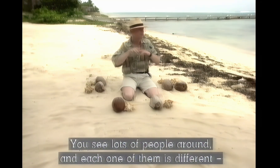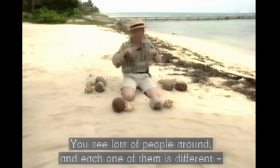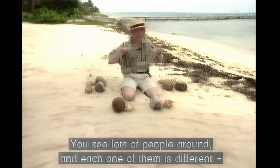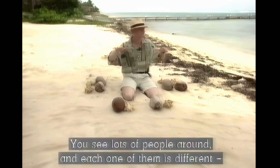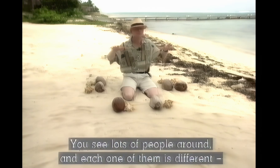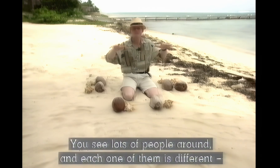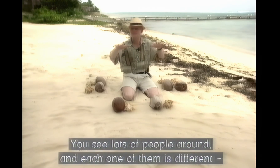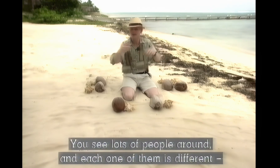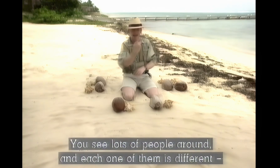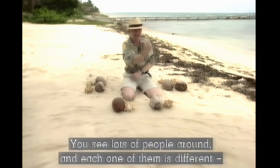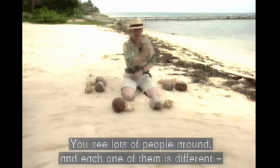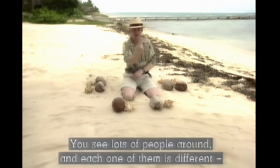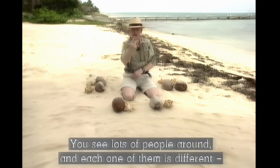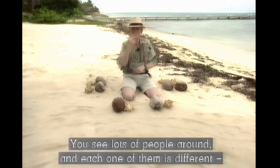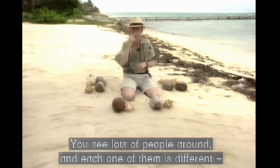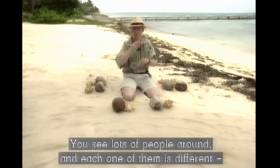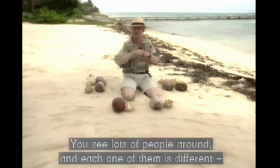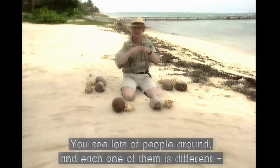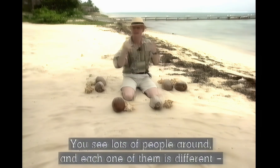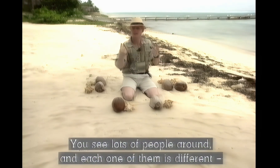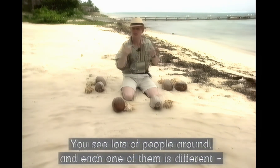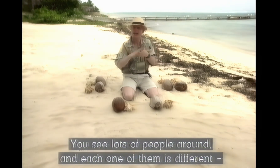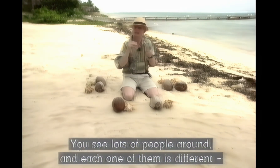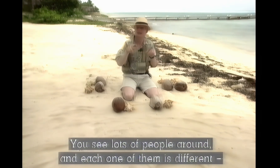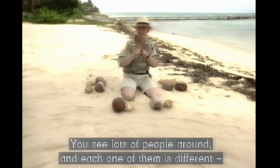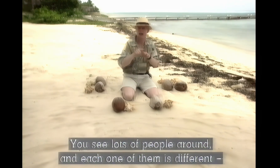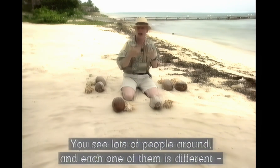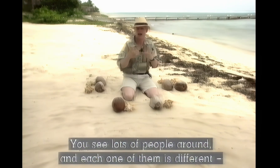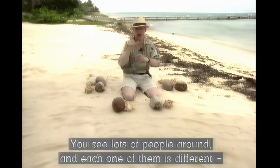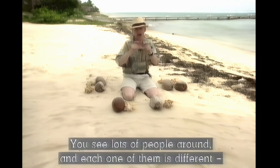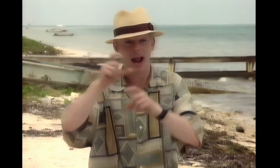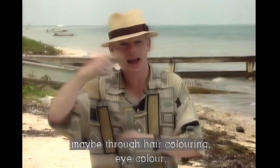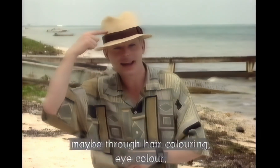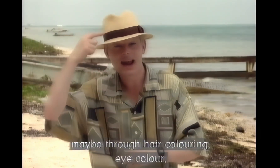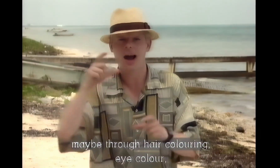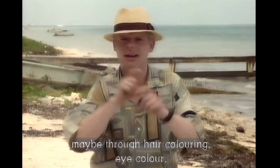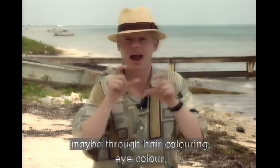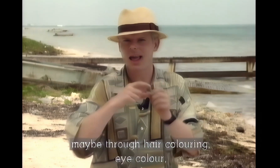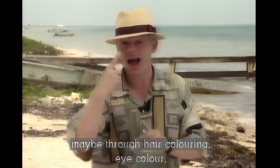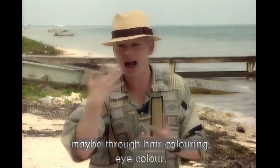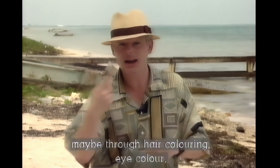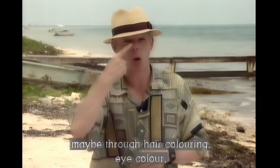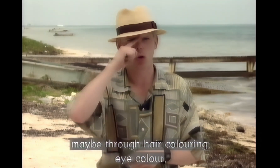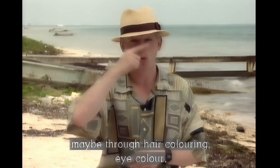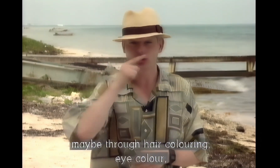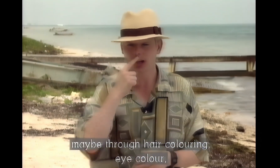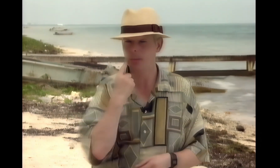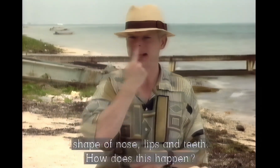Now you see lots of people around, and each one of them is different. Maybe through hair colouring, eye colour, shape of